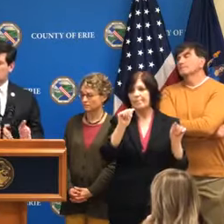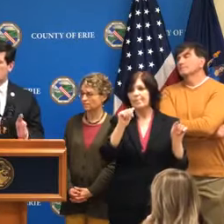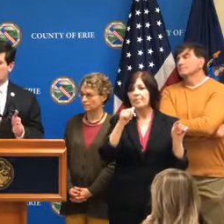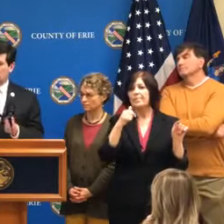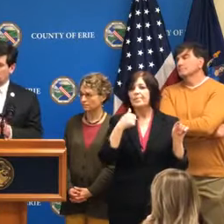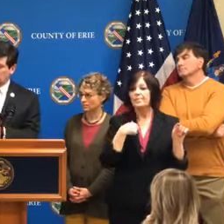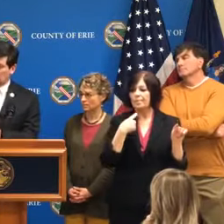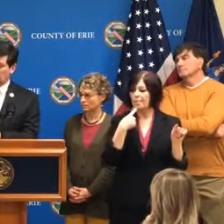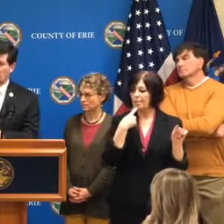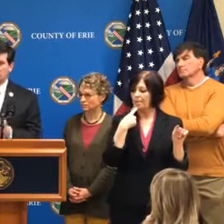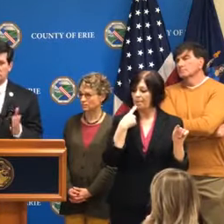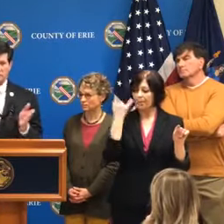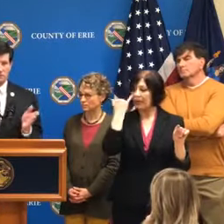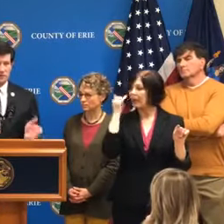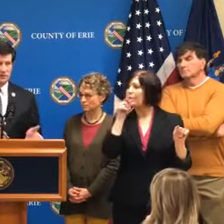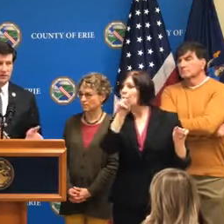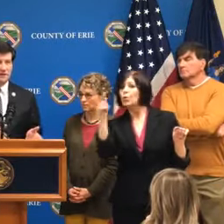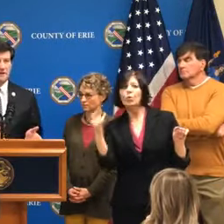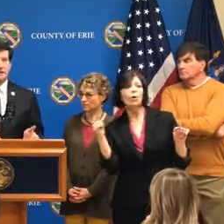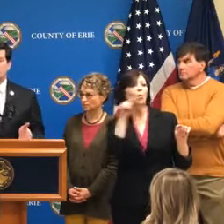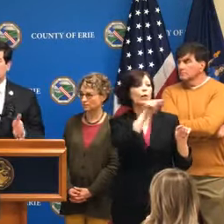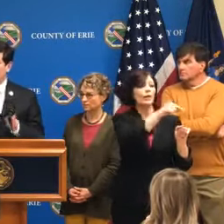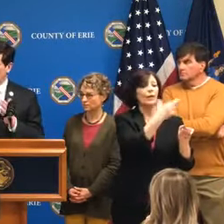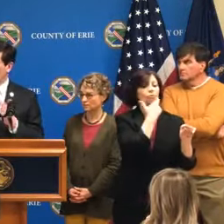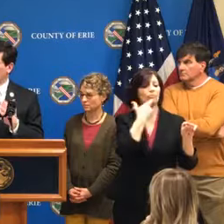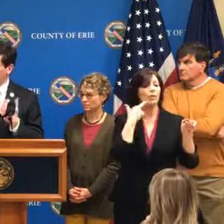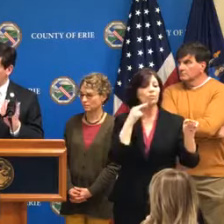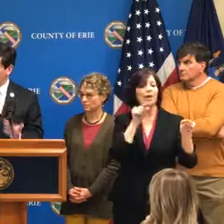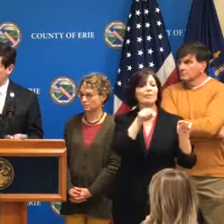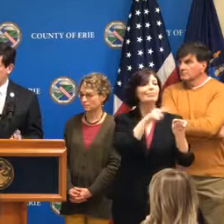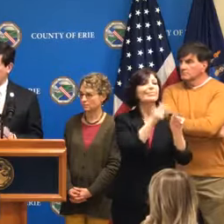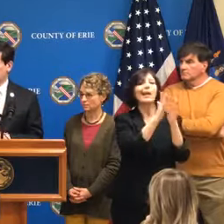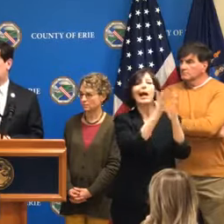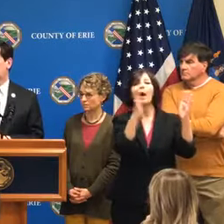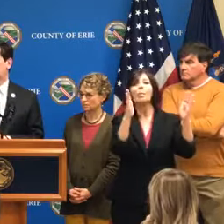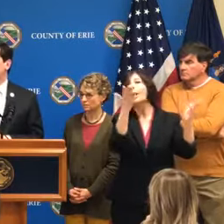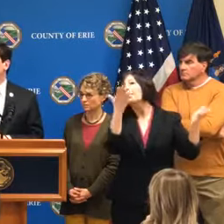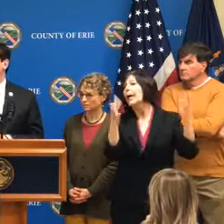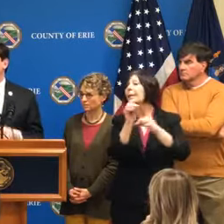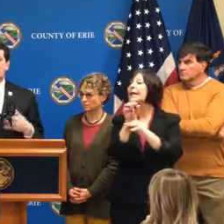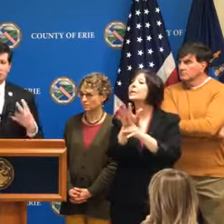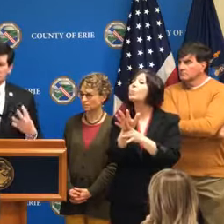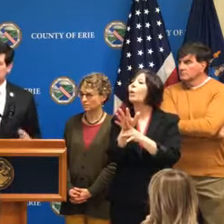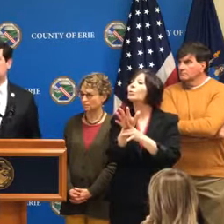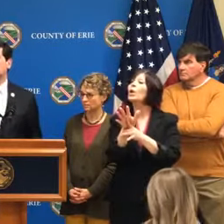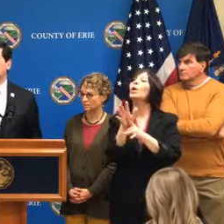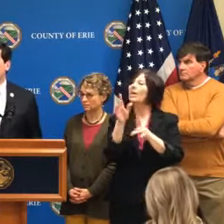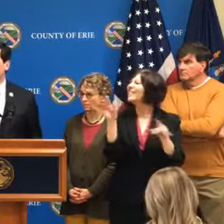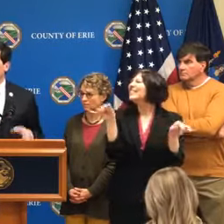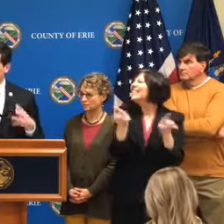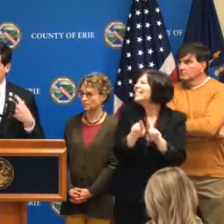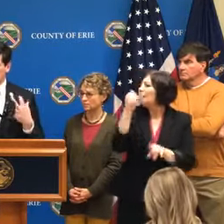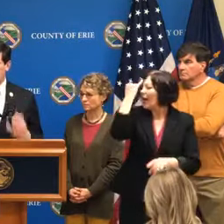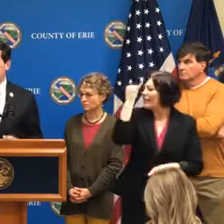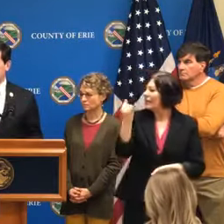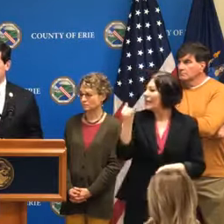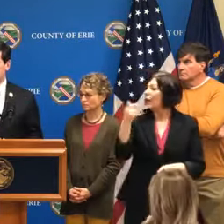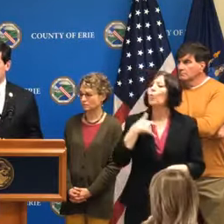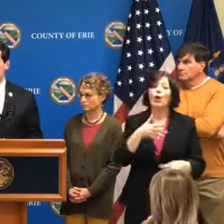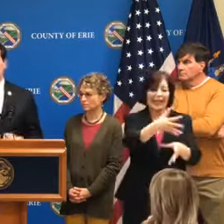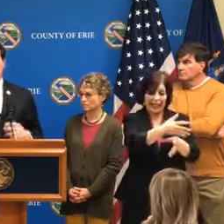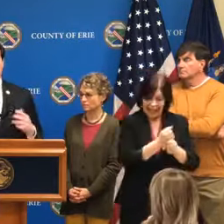this particular restaurant during this period, you may have been exposed to hepatitis A. We'll treat this the same way. We're obtaining